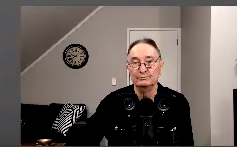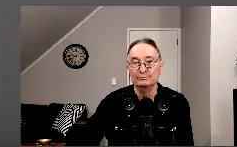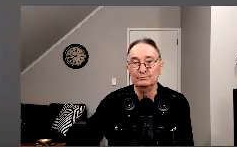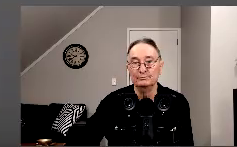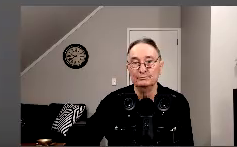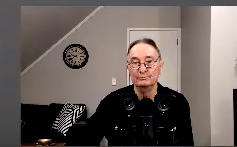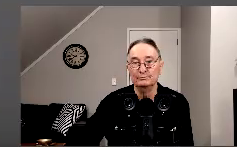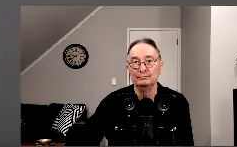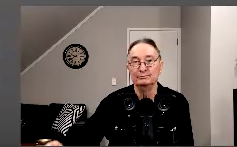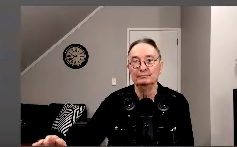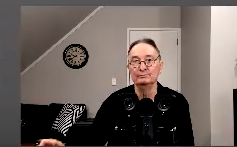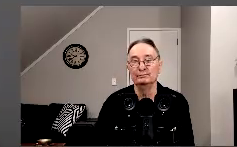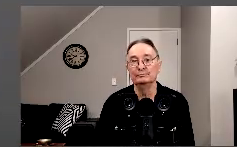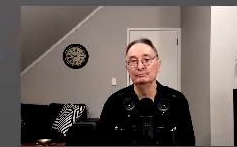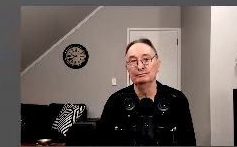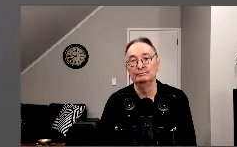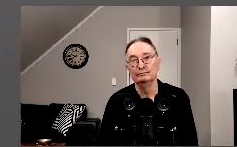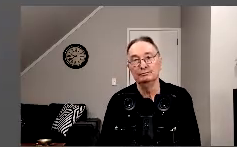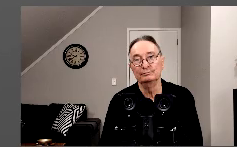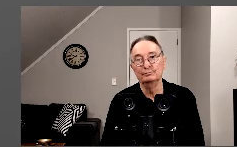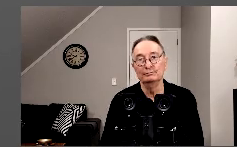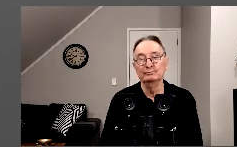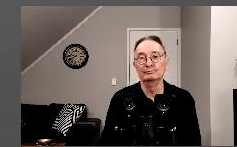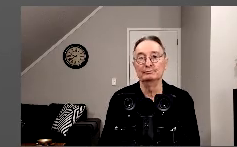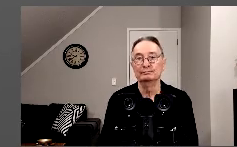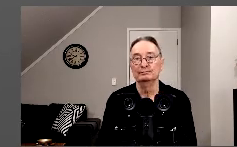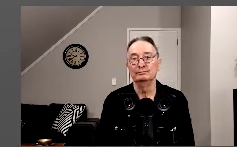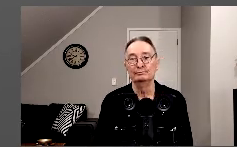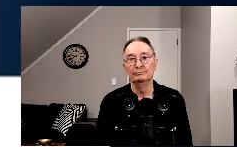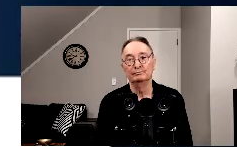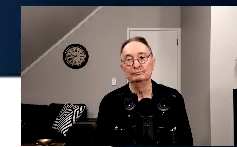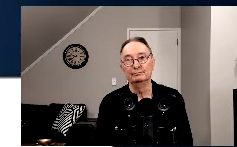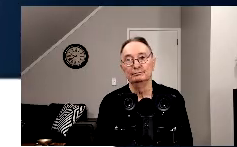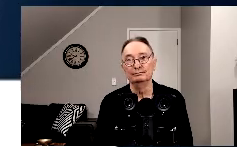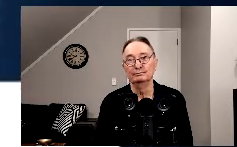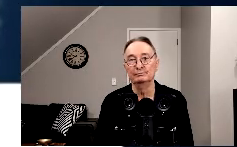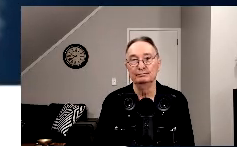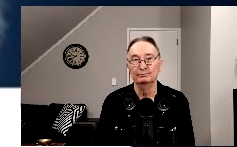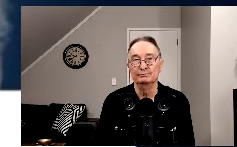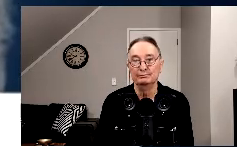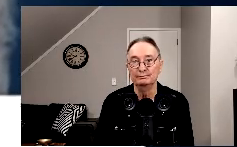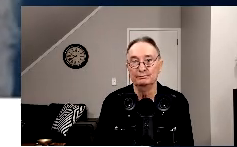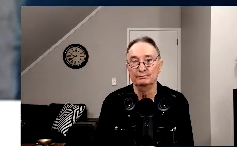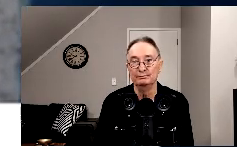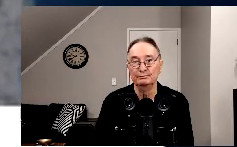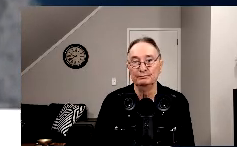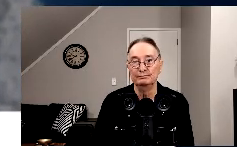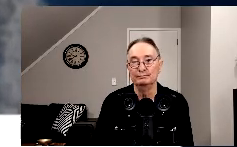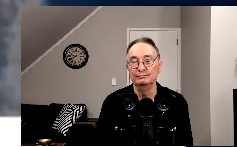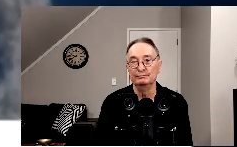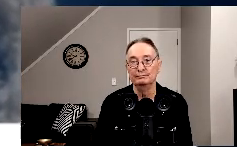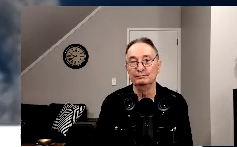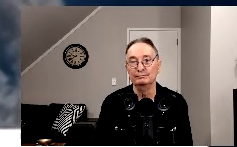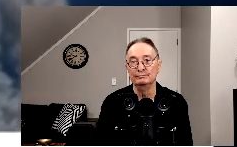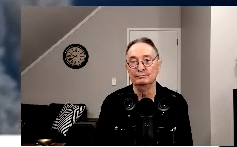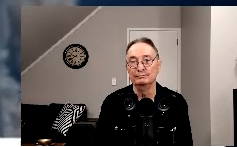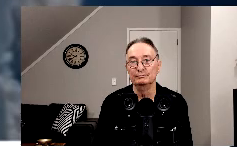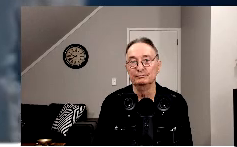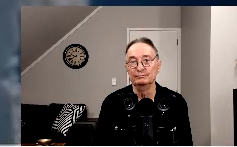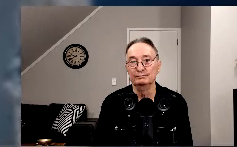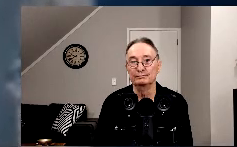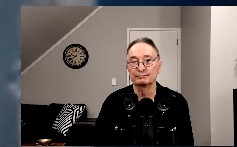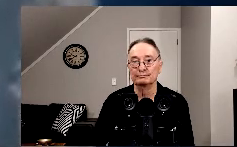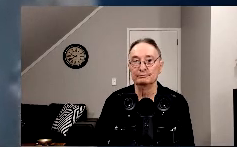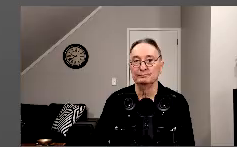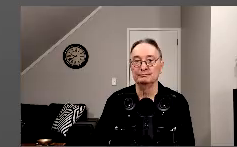Now, to give you a bit of background, you might remember how late last year, a group called the Public Health and Medical Professionals for Transparency, they filed a lawsuit